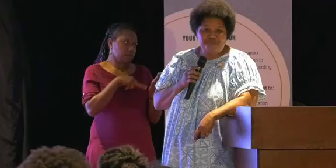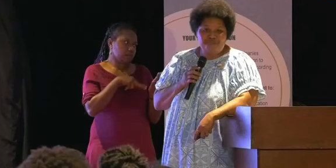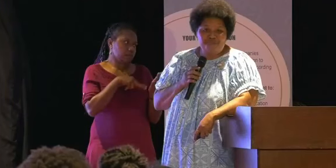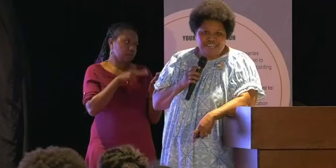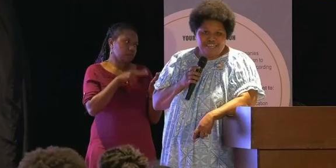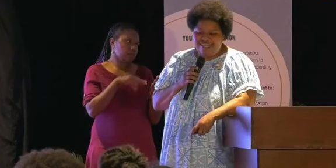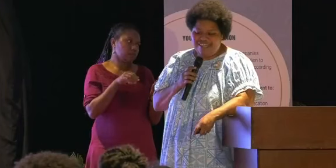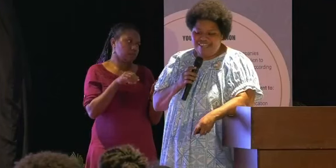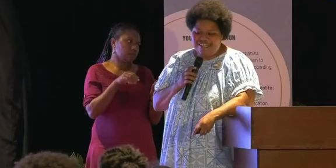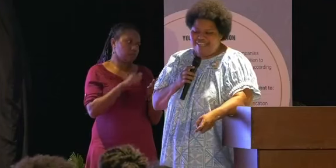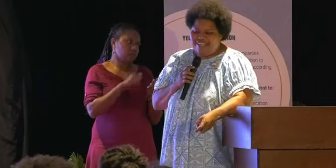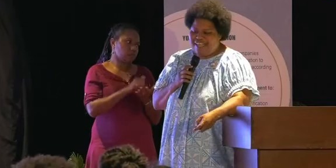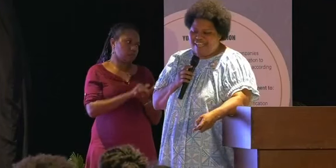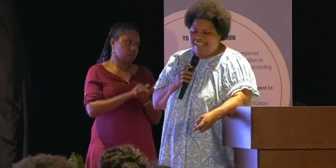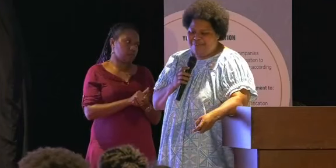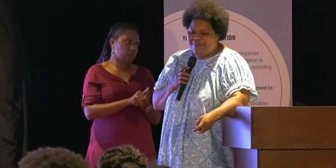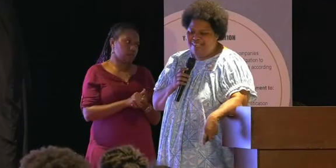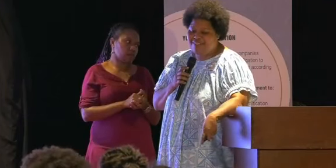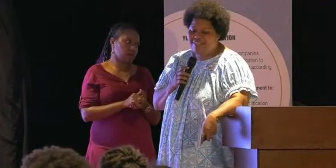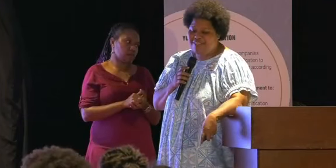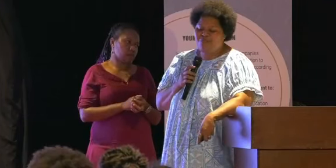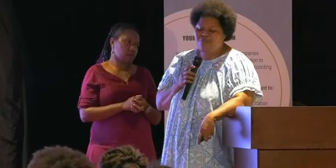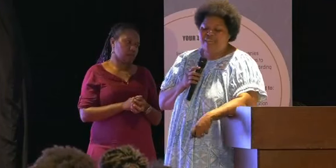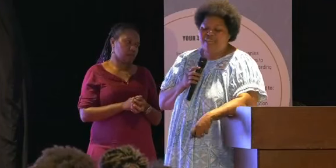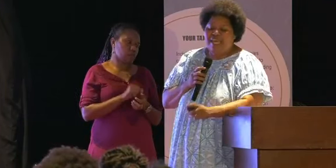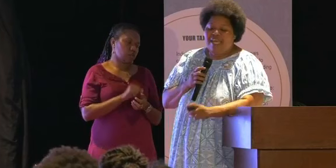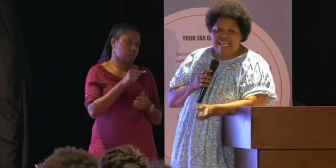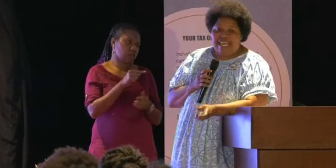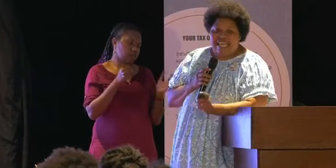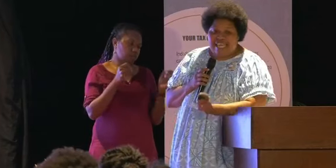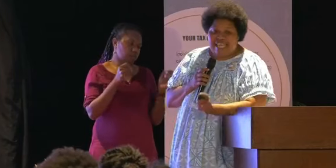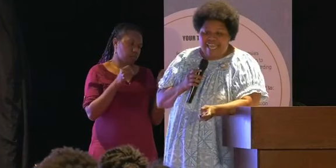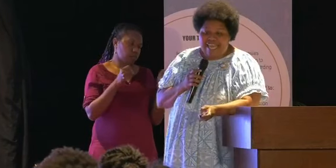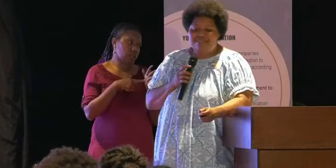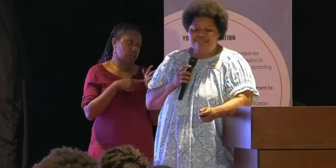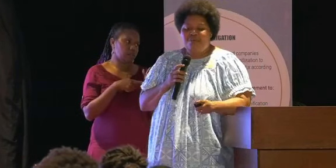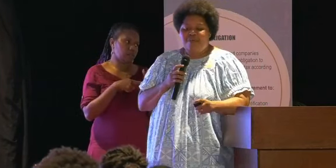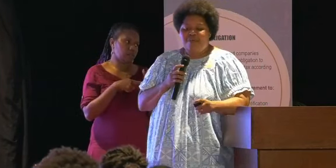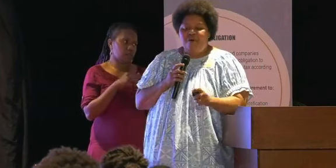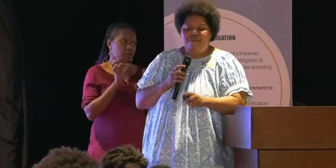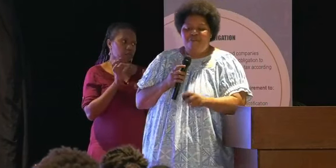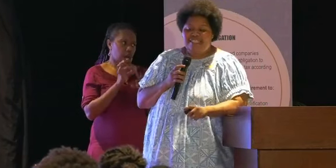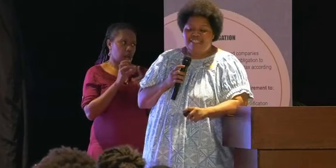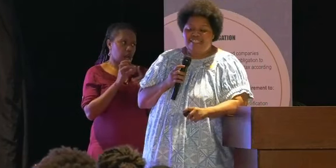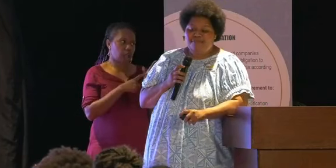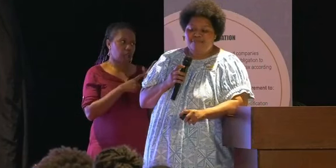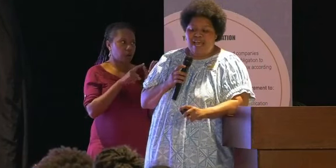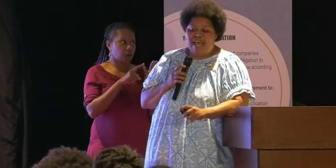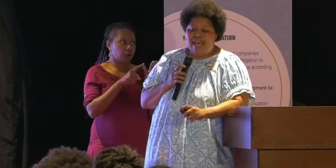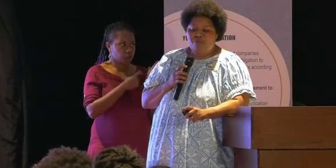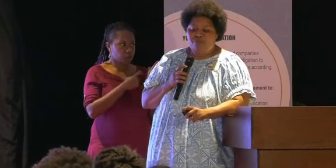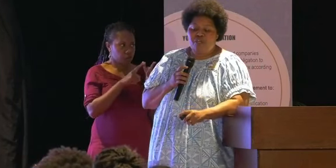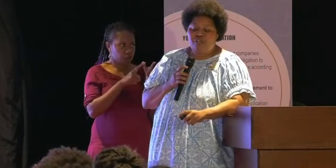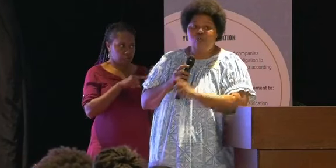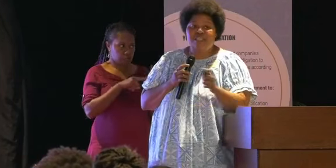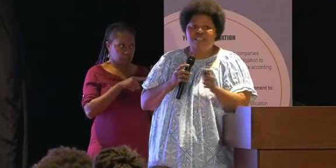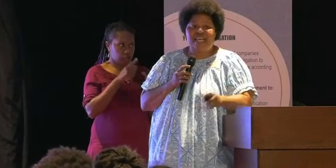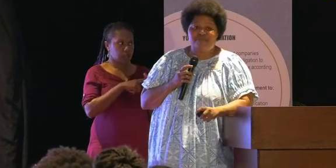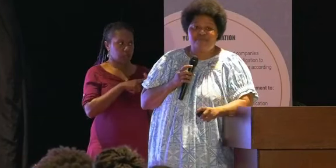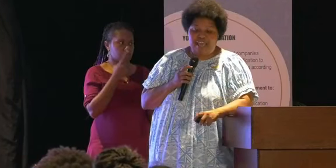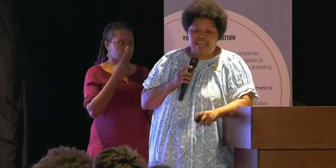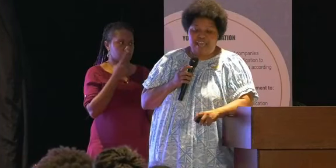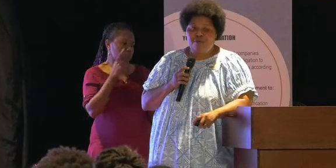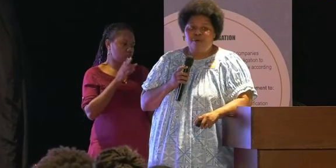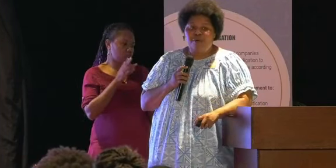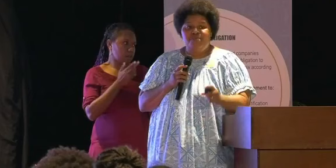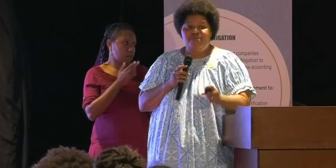Shall we move on? Thank you. So, in the case of an assessment under which no tax